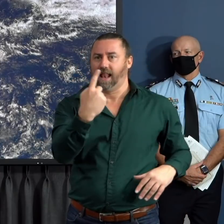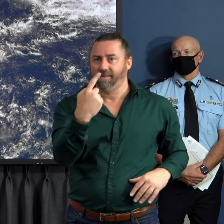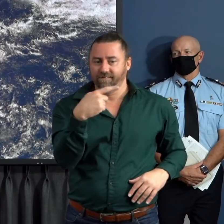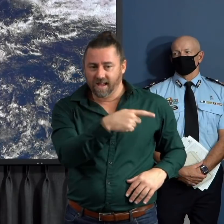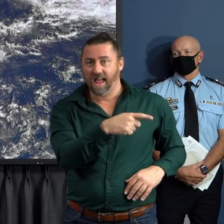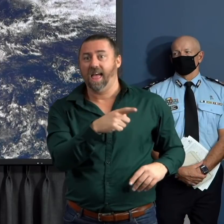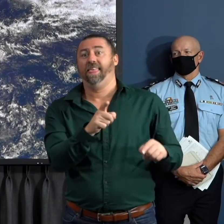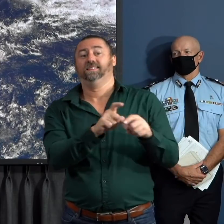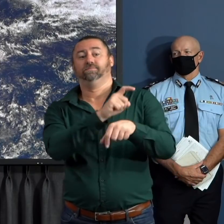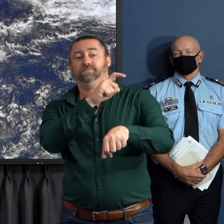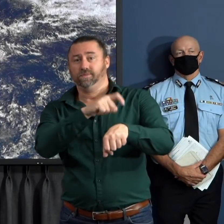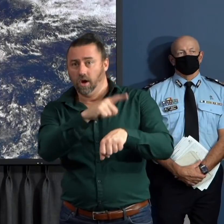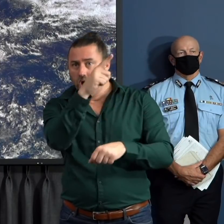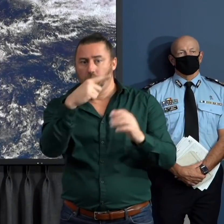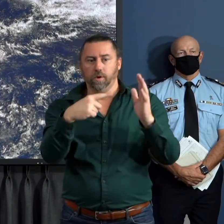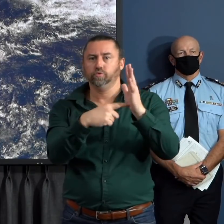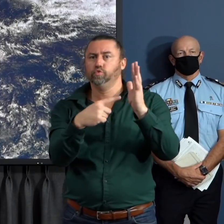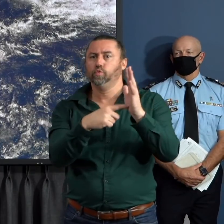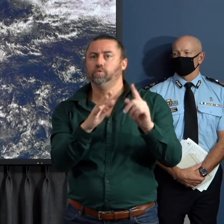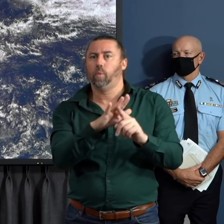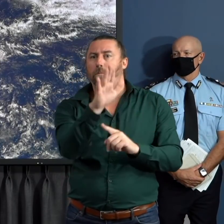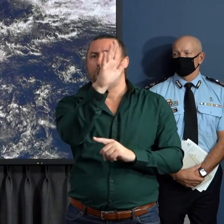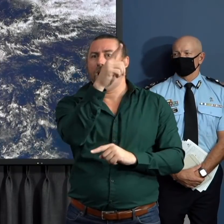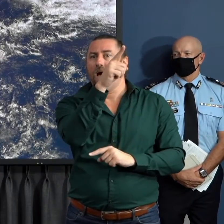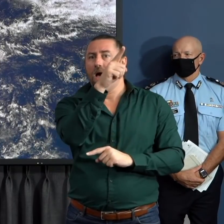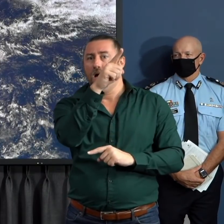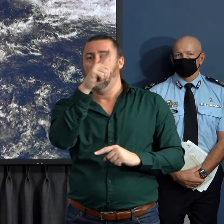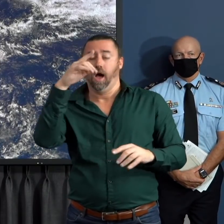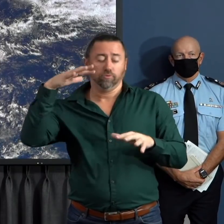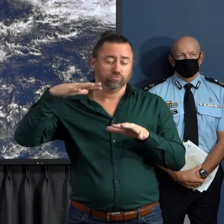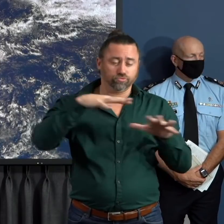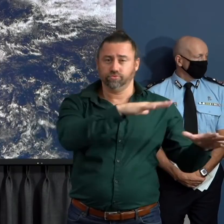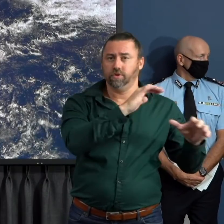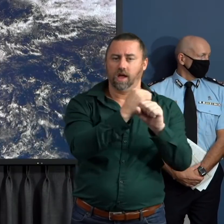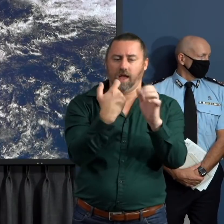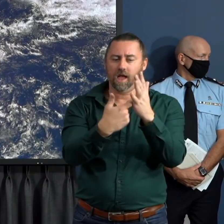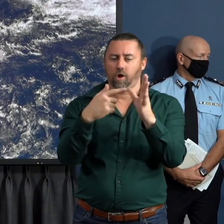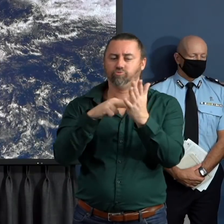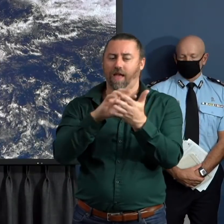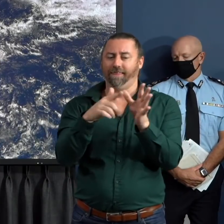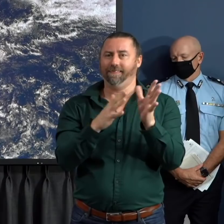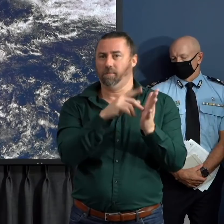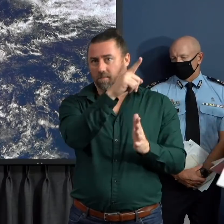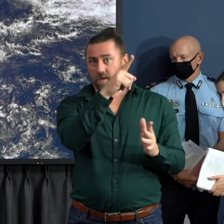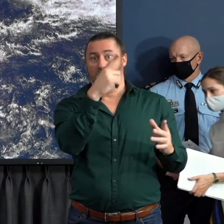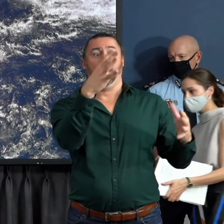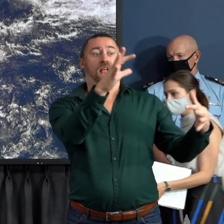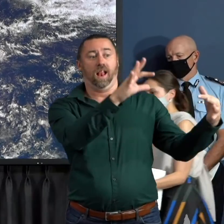the Toowoomba event which came down to Grantham. Yeah. Thanks. Lauren.